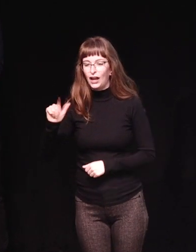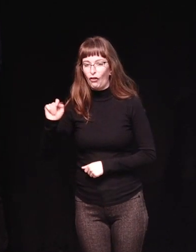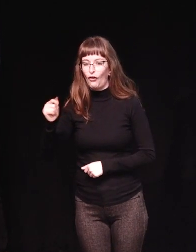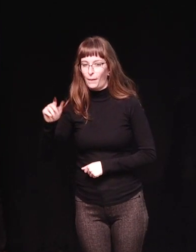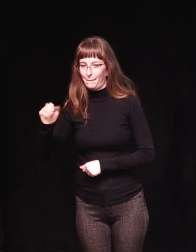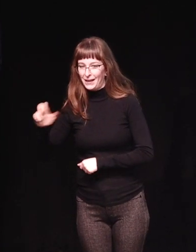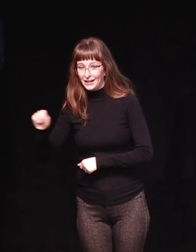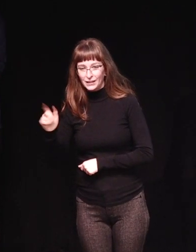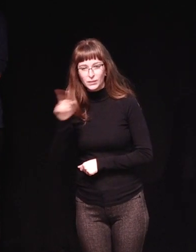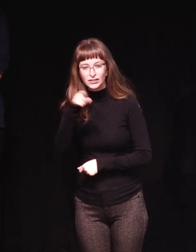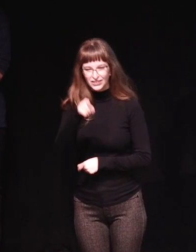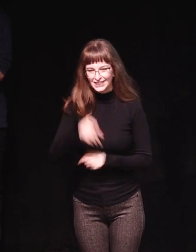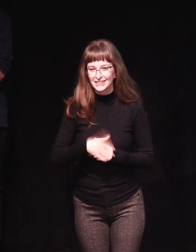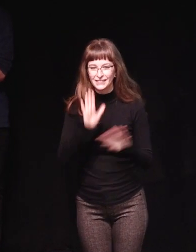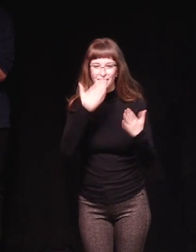festival.